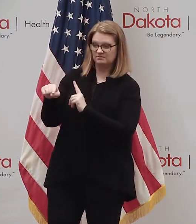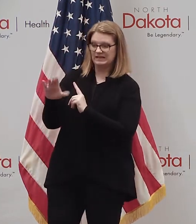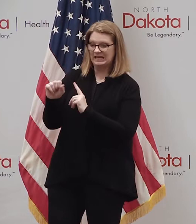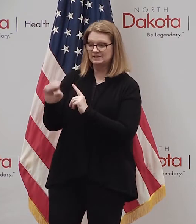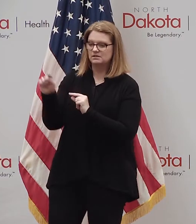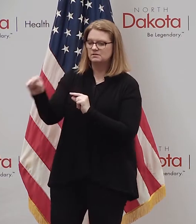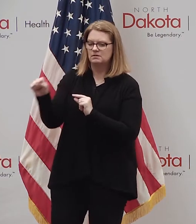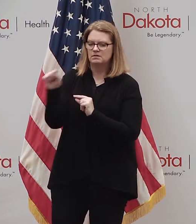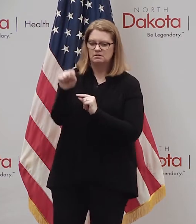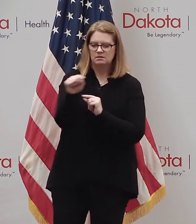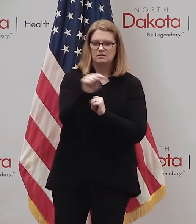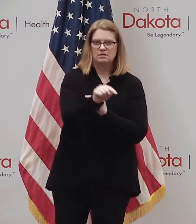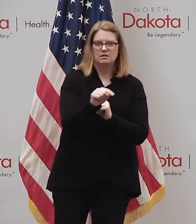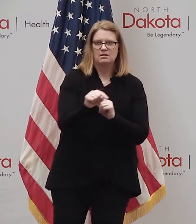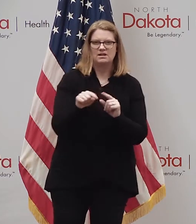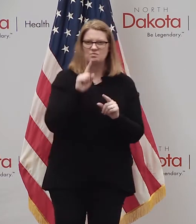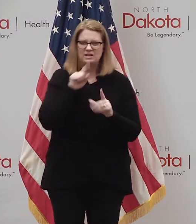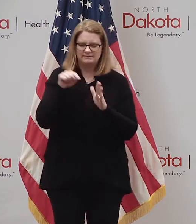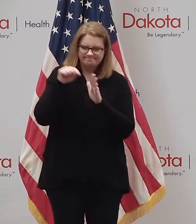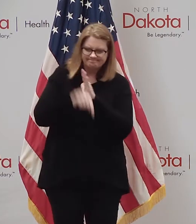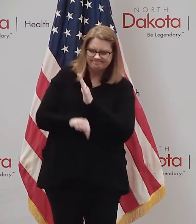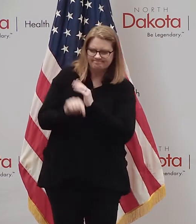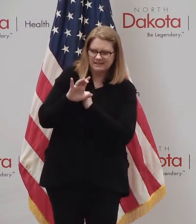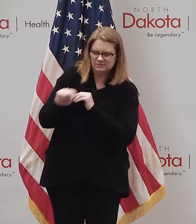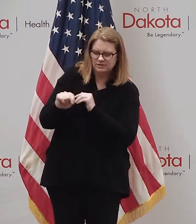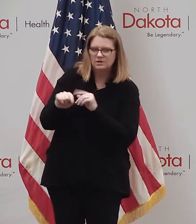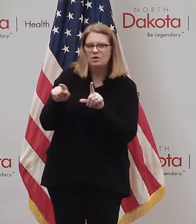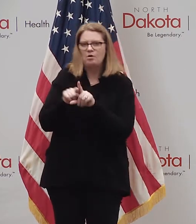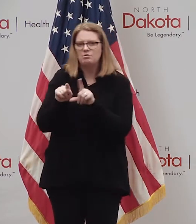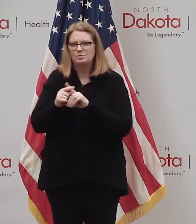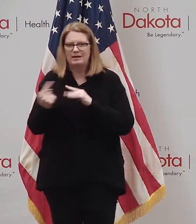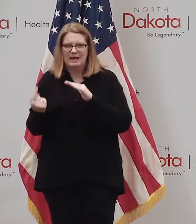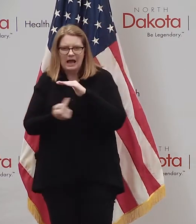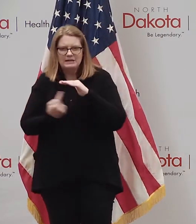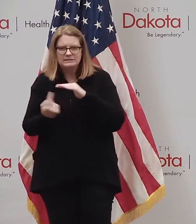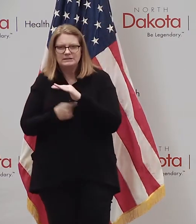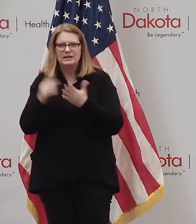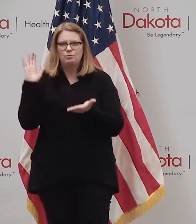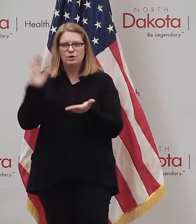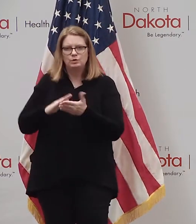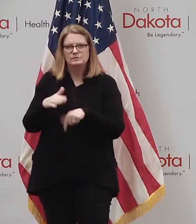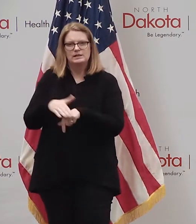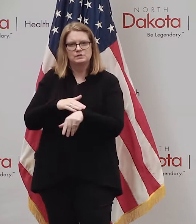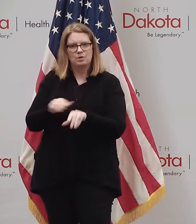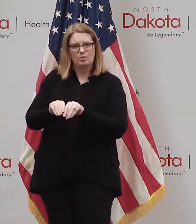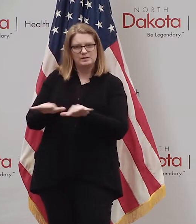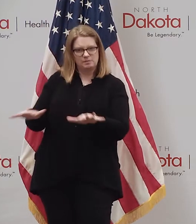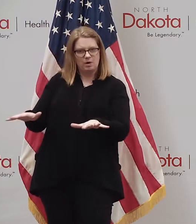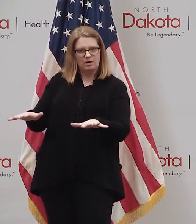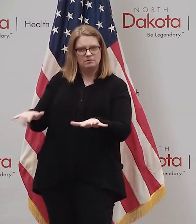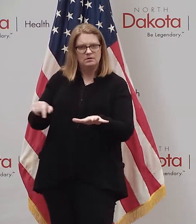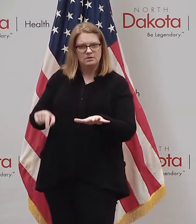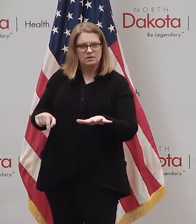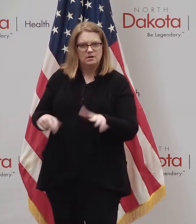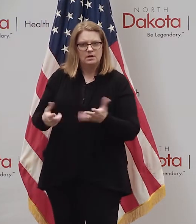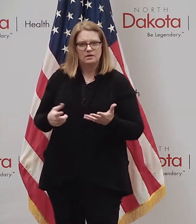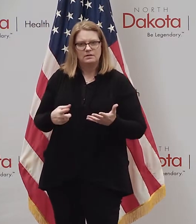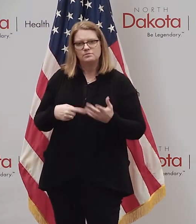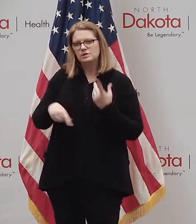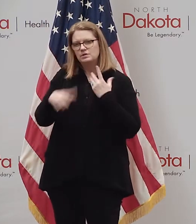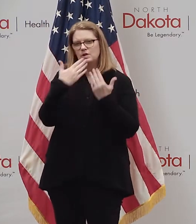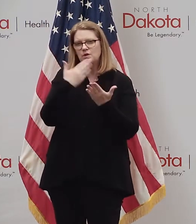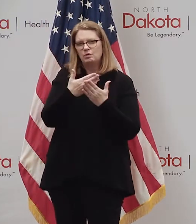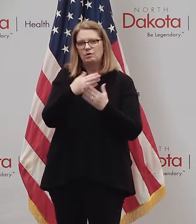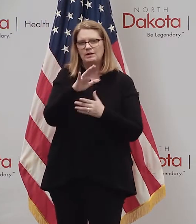do effective tracing. We can isolate and reduce and slow the spread of this. And that's the way with good